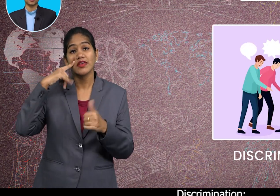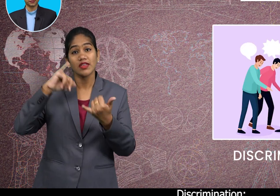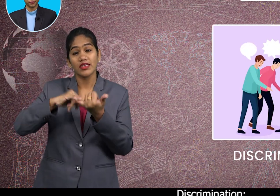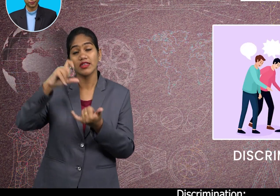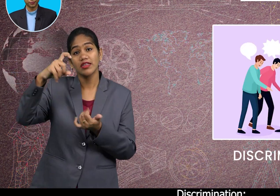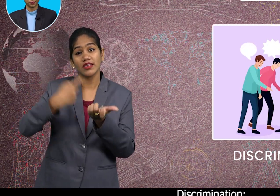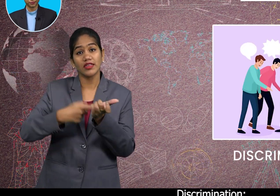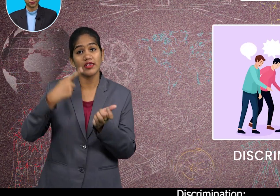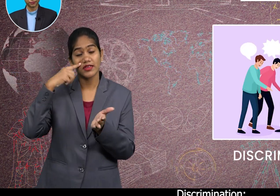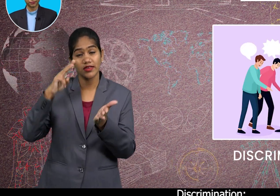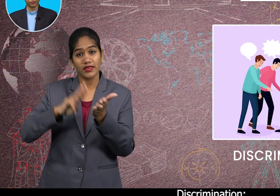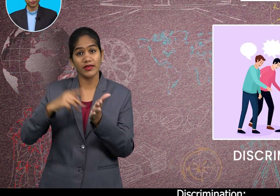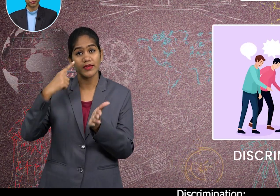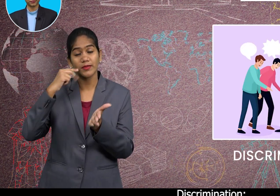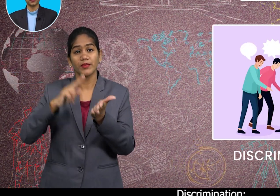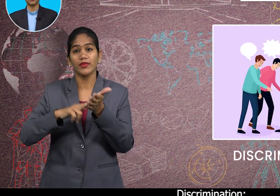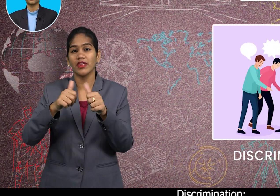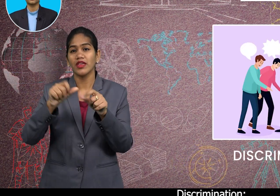Discrimination,